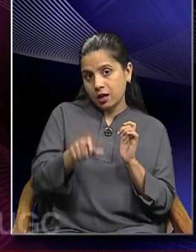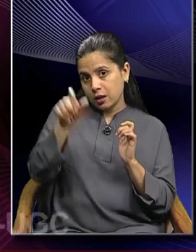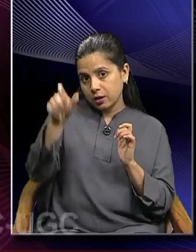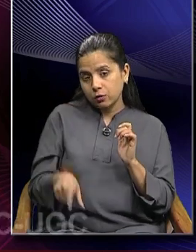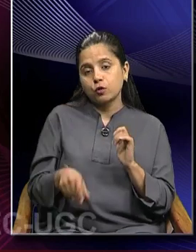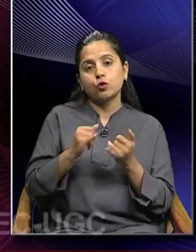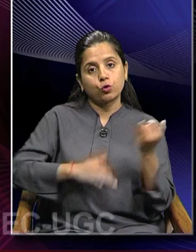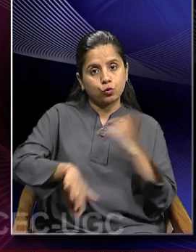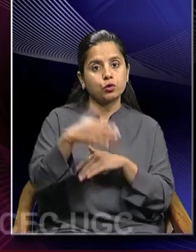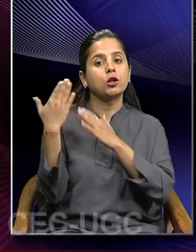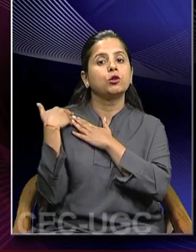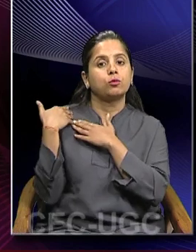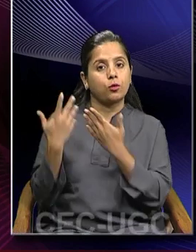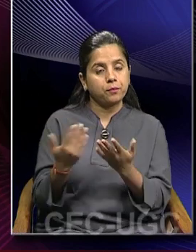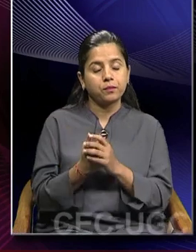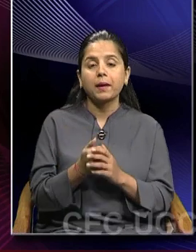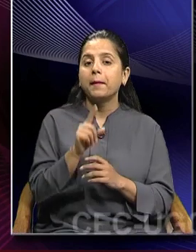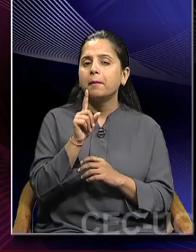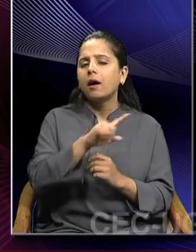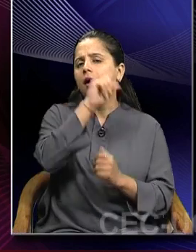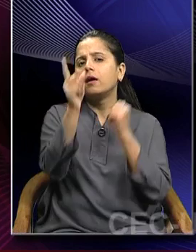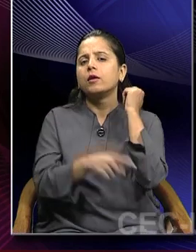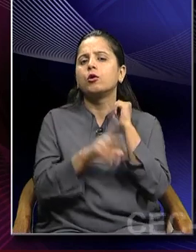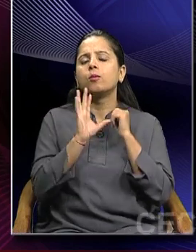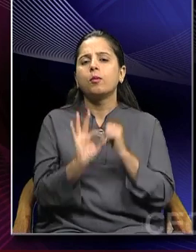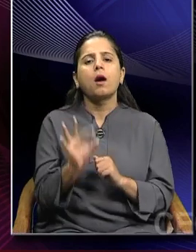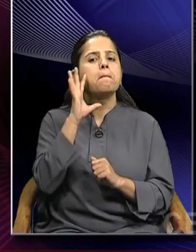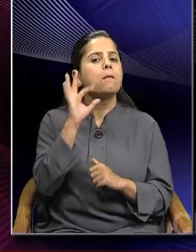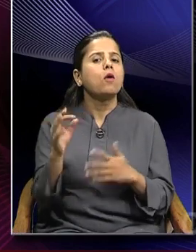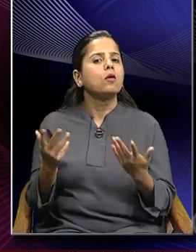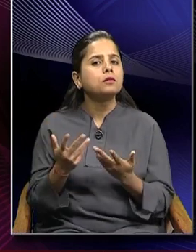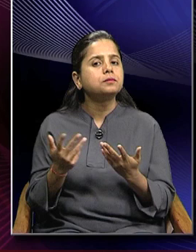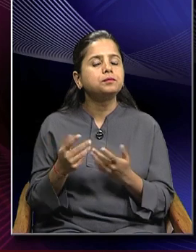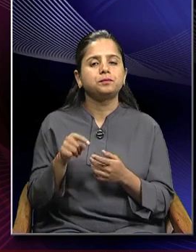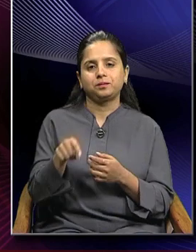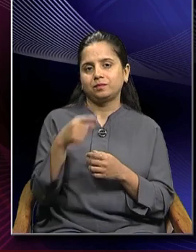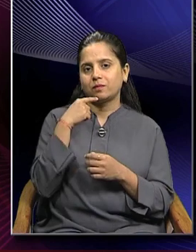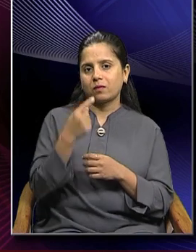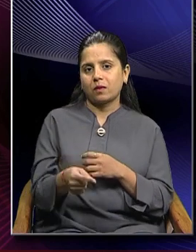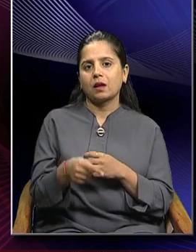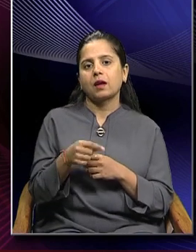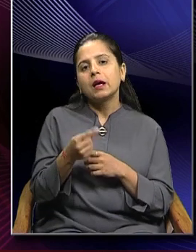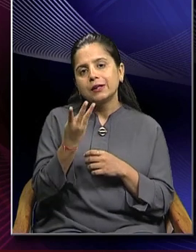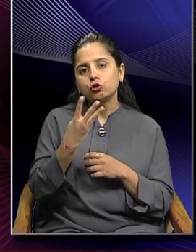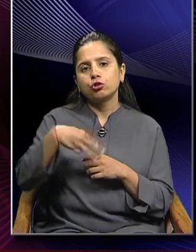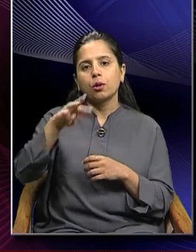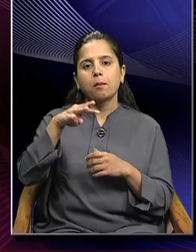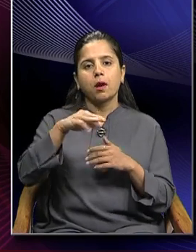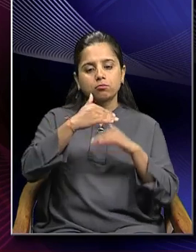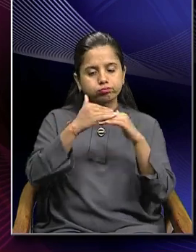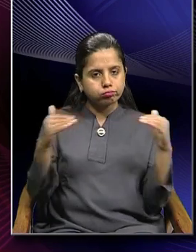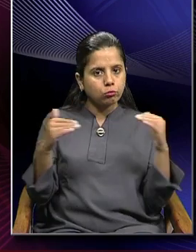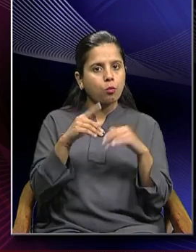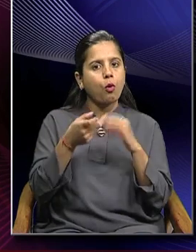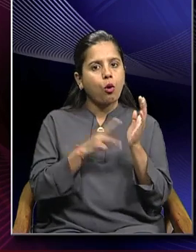responsibility. But at the end of the day, what matters here is the triple bottom line. So GRS